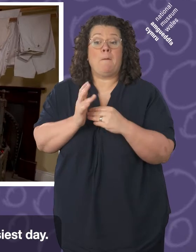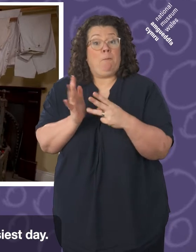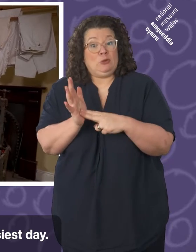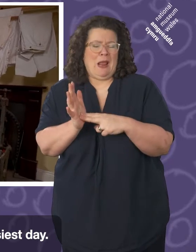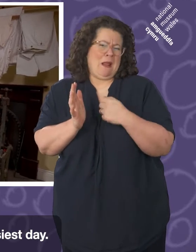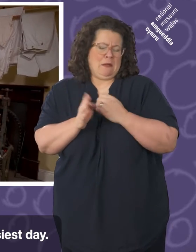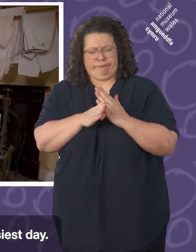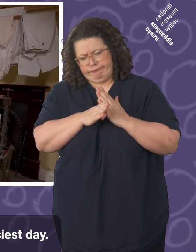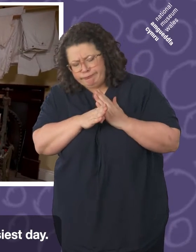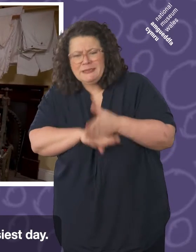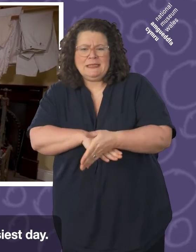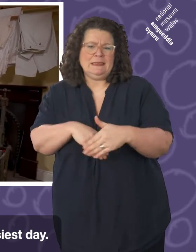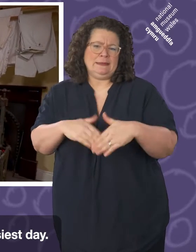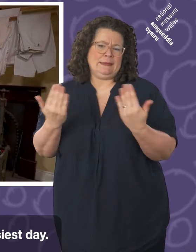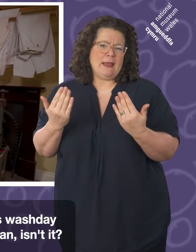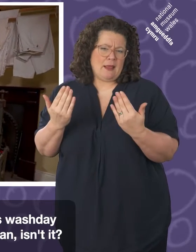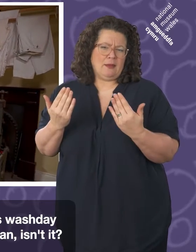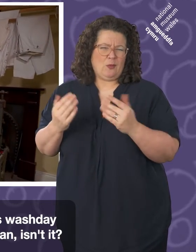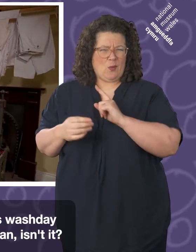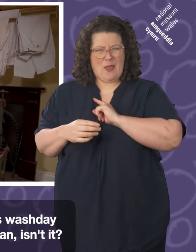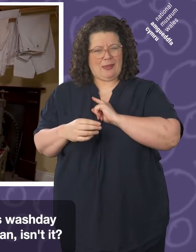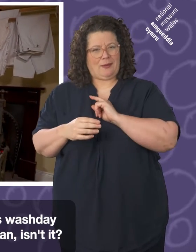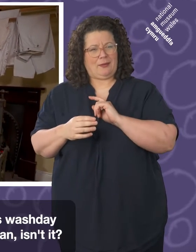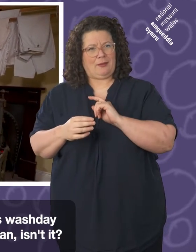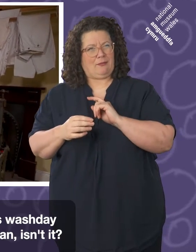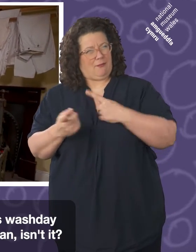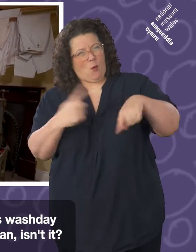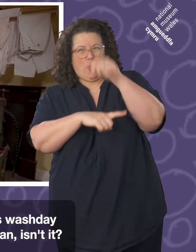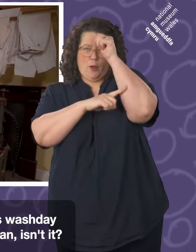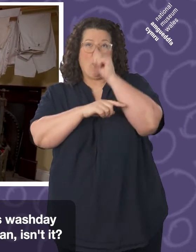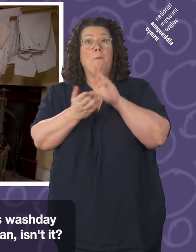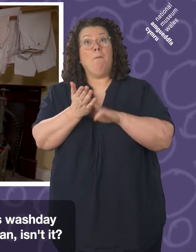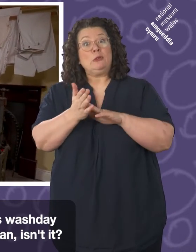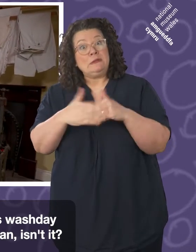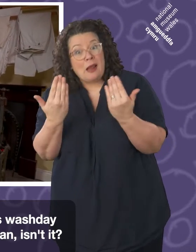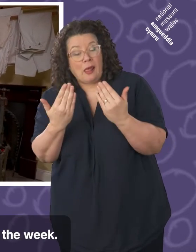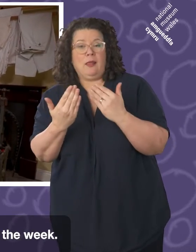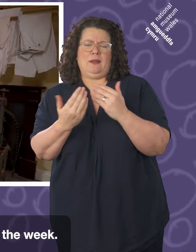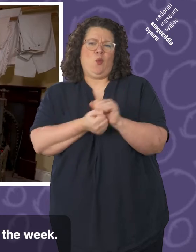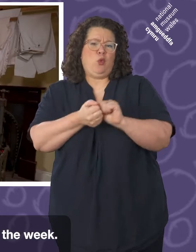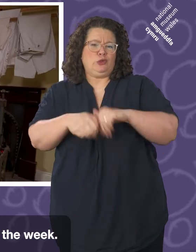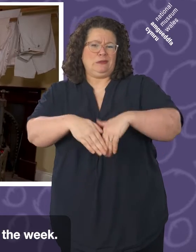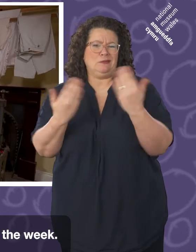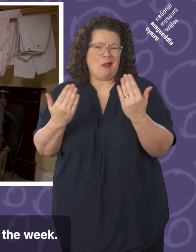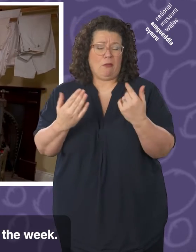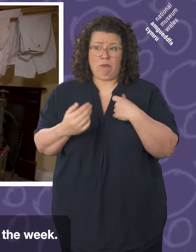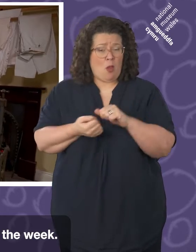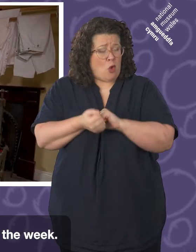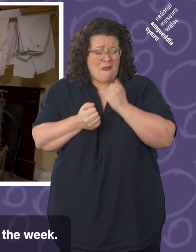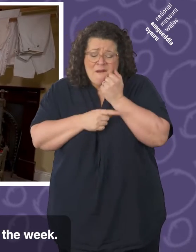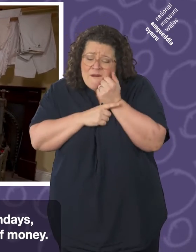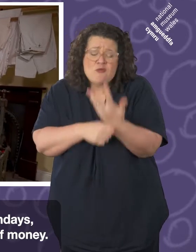Monday is my busiest day. Because Monday is Washday for every other woman, isn't it? I wash every day of the